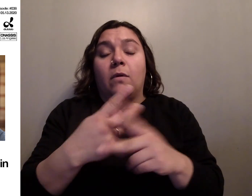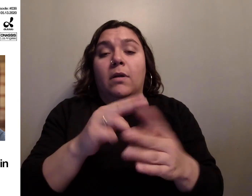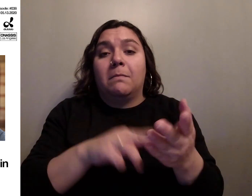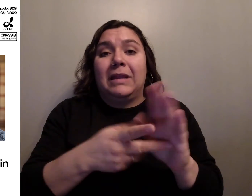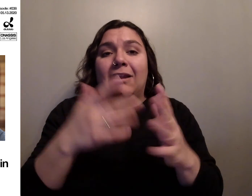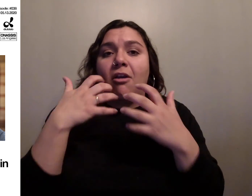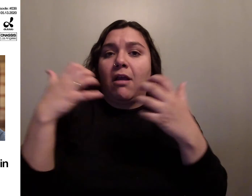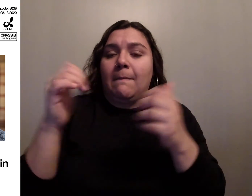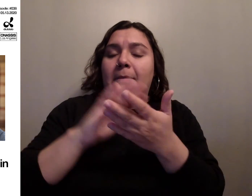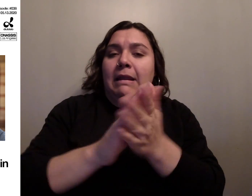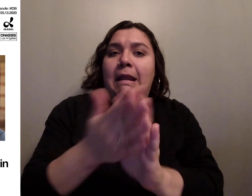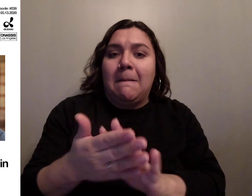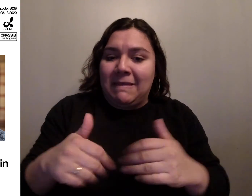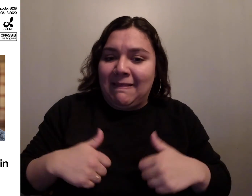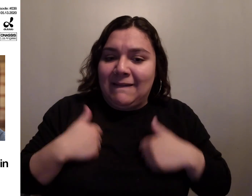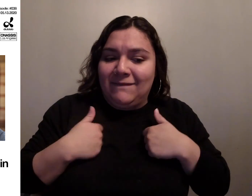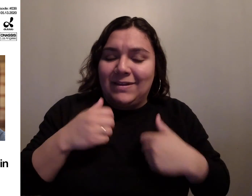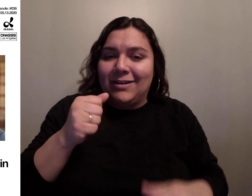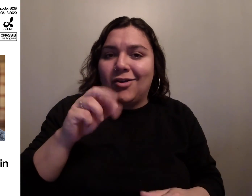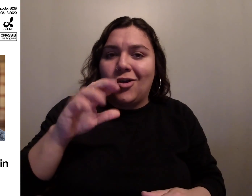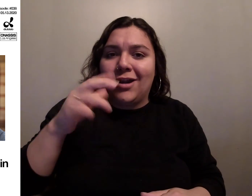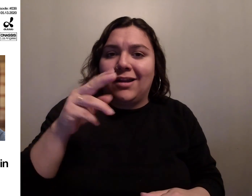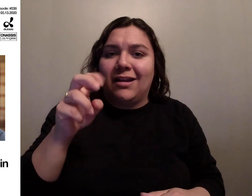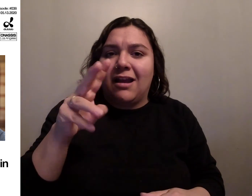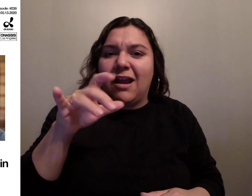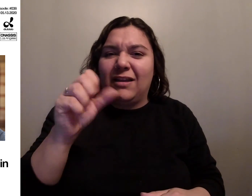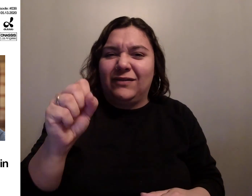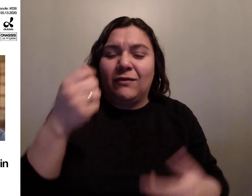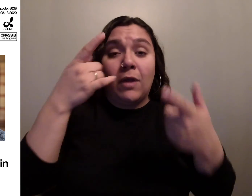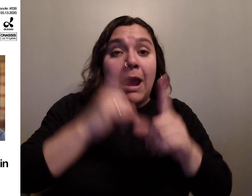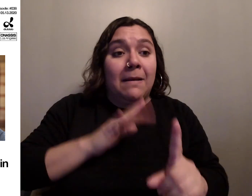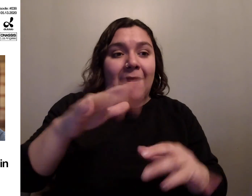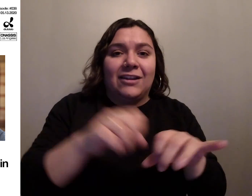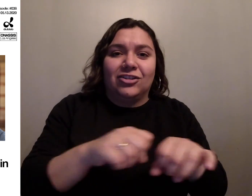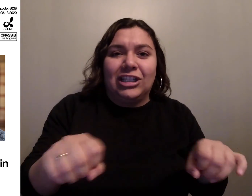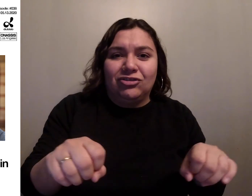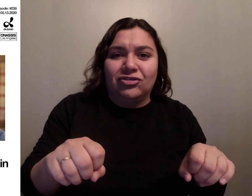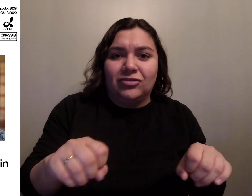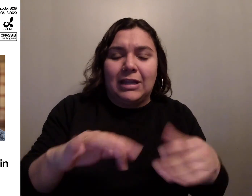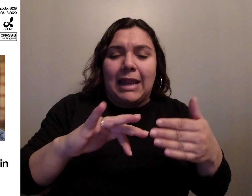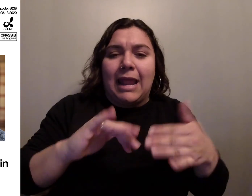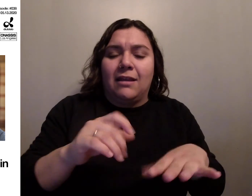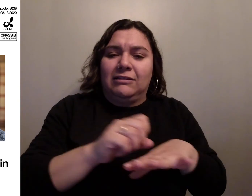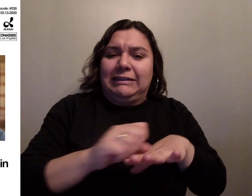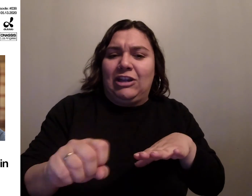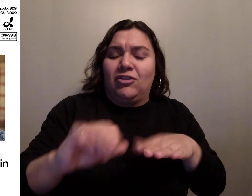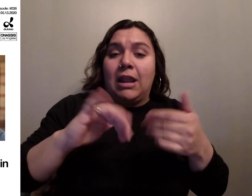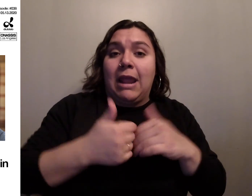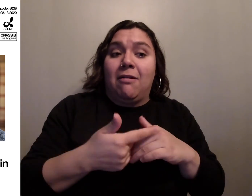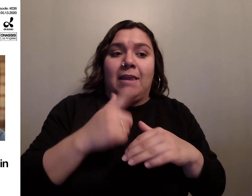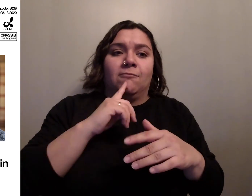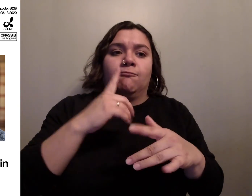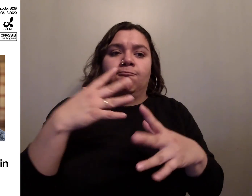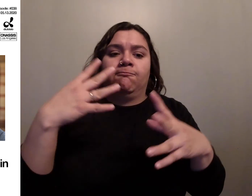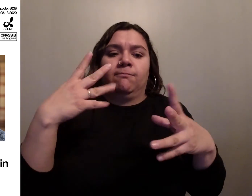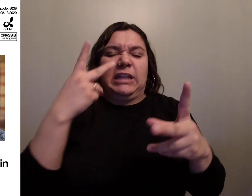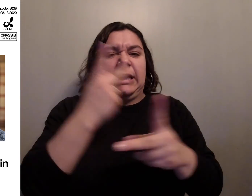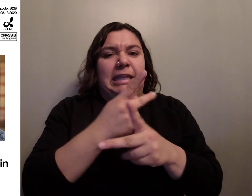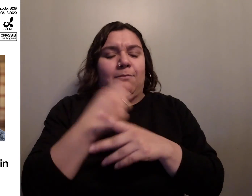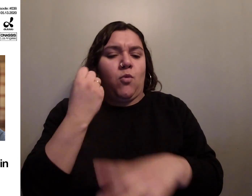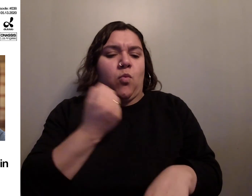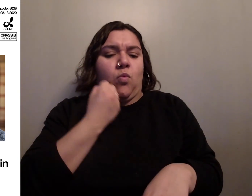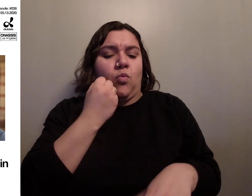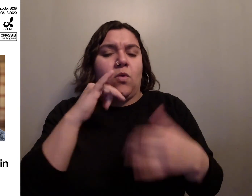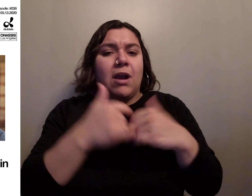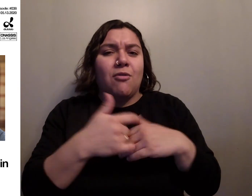And audiences become the living archive of what happened on that stage. And how they carry